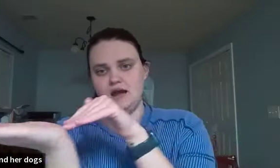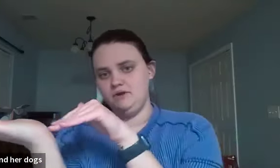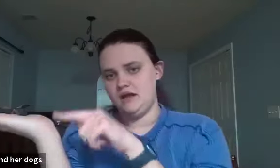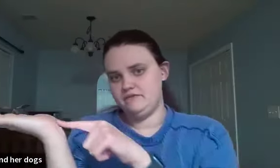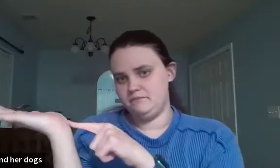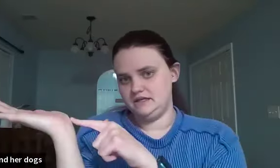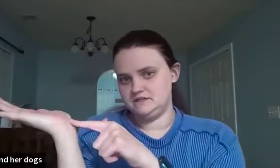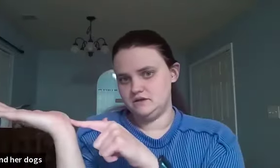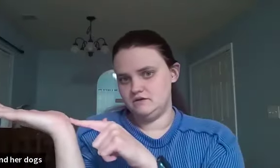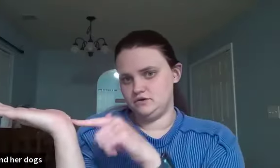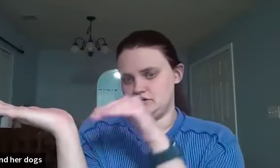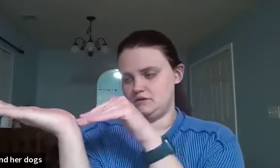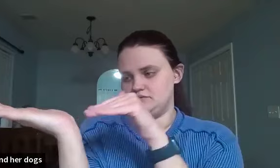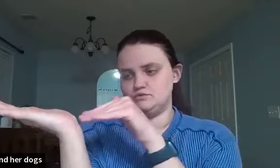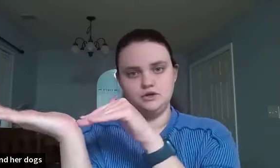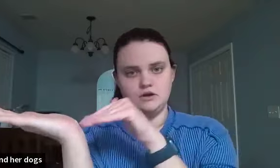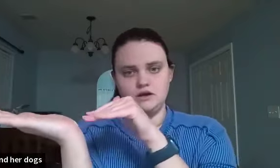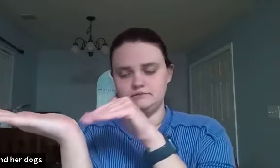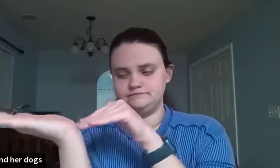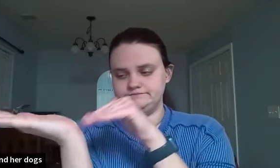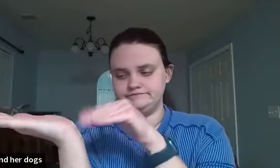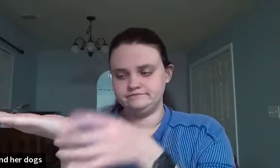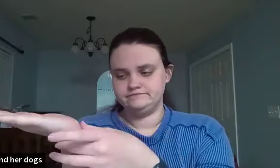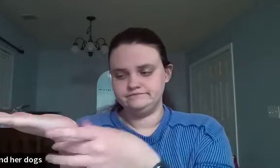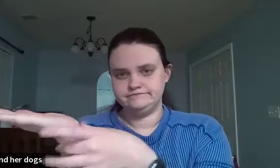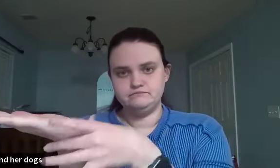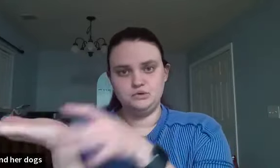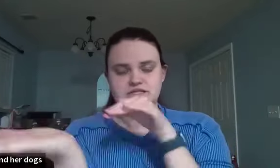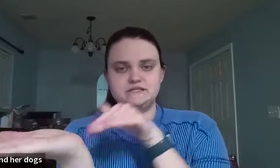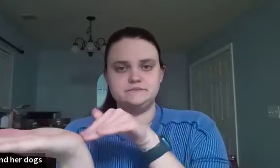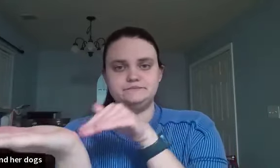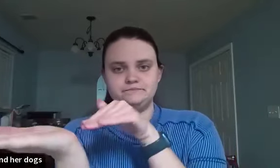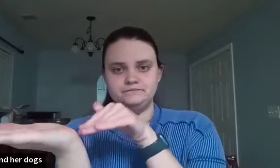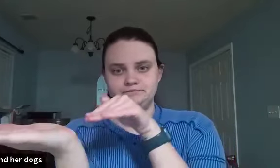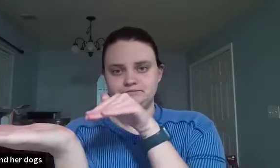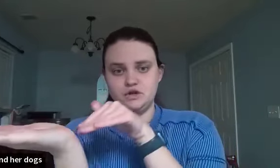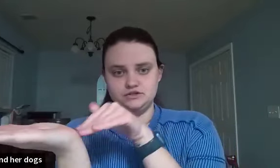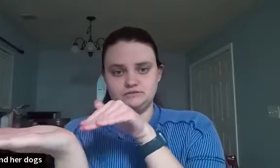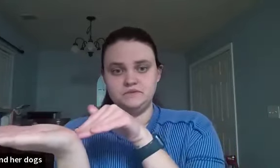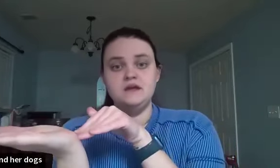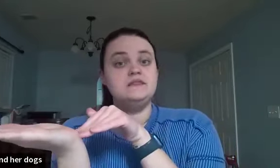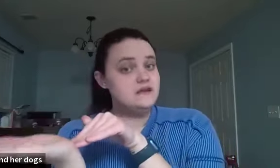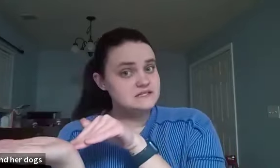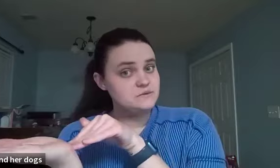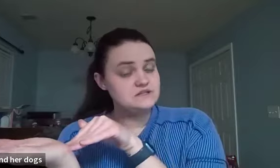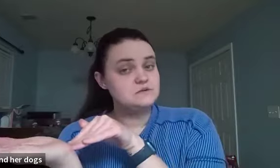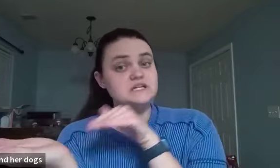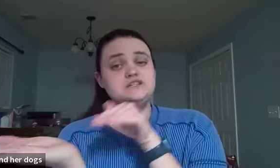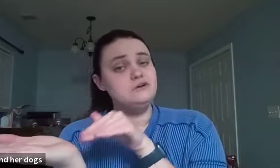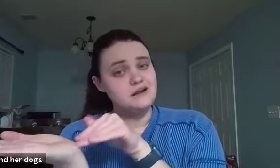tap at the base of your wrist where your pulse is. Doctor. The nice thing with this one is you don't